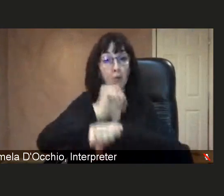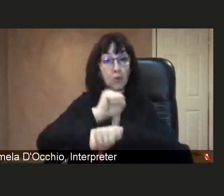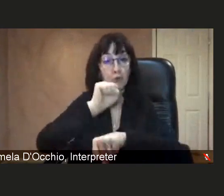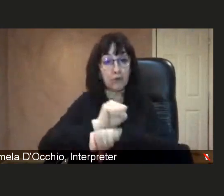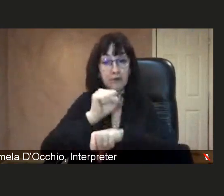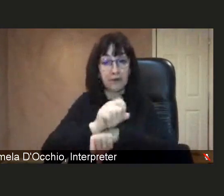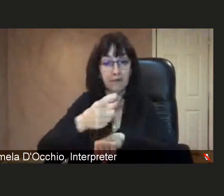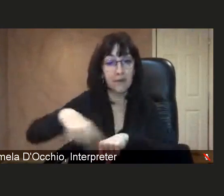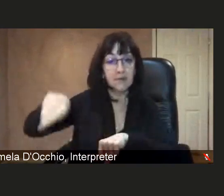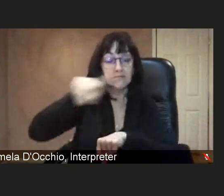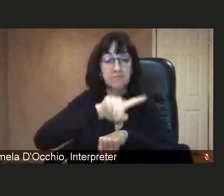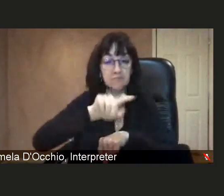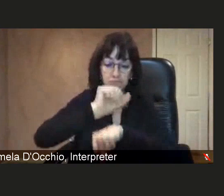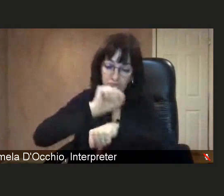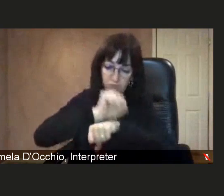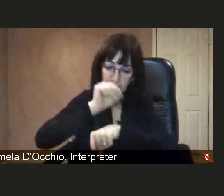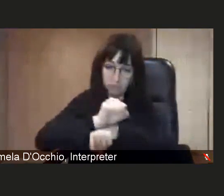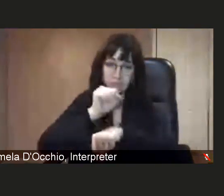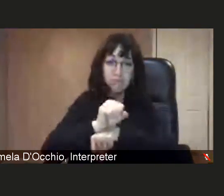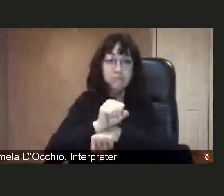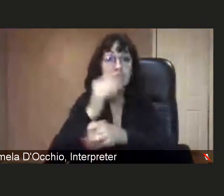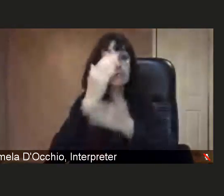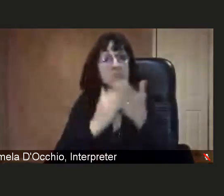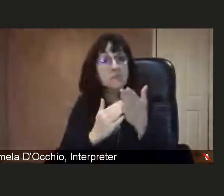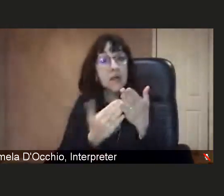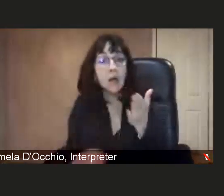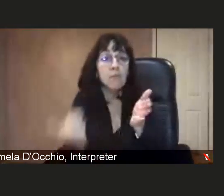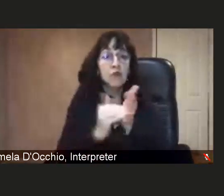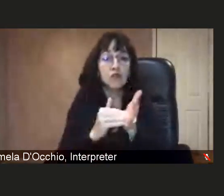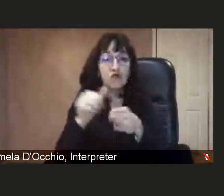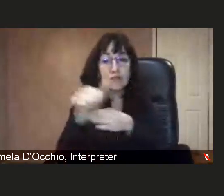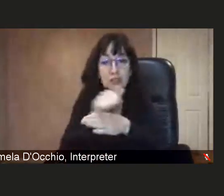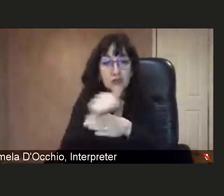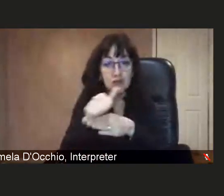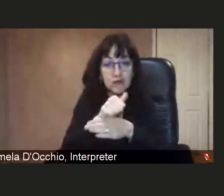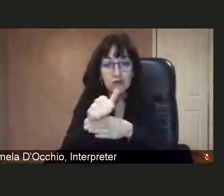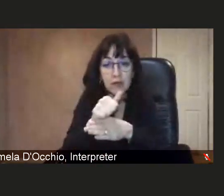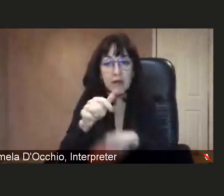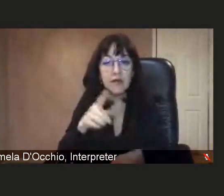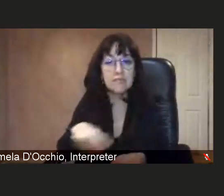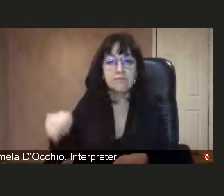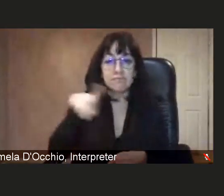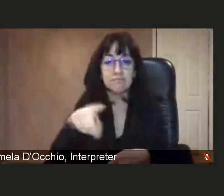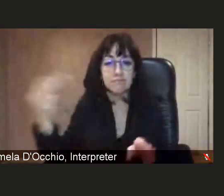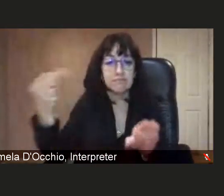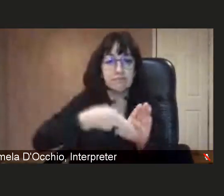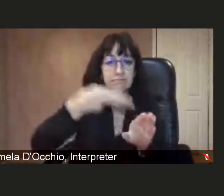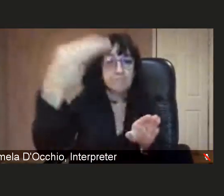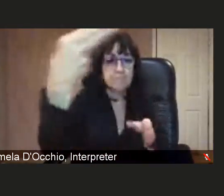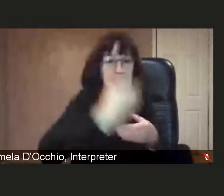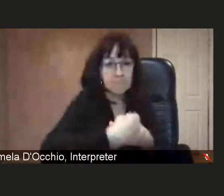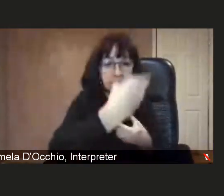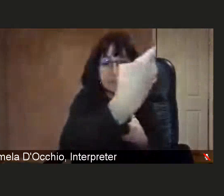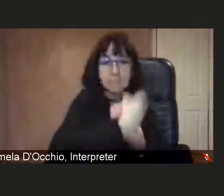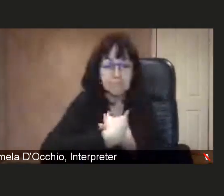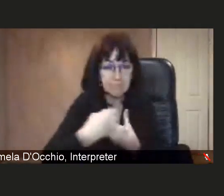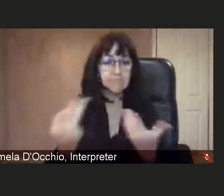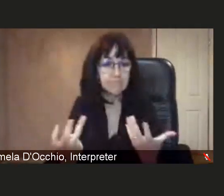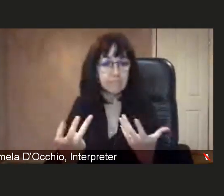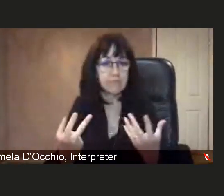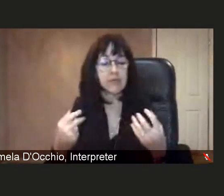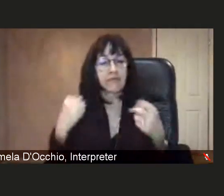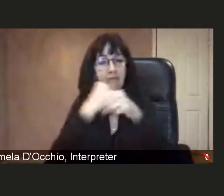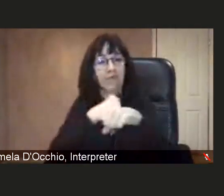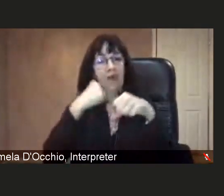them and get them to do the different things that we may need them to do as we fight the pandemic and the surge